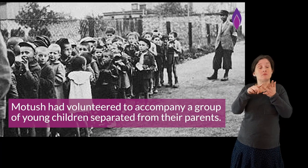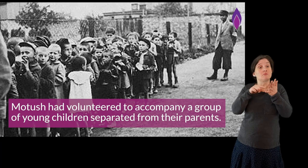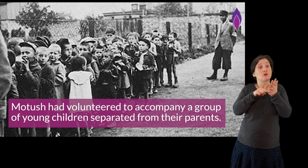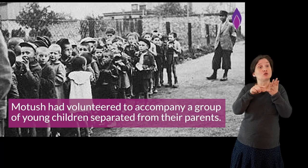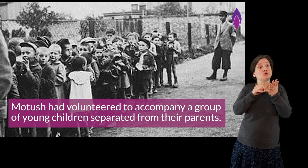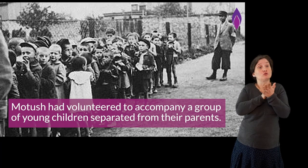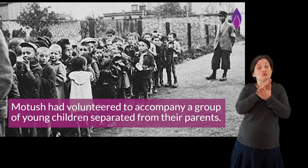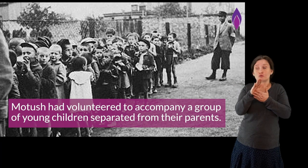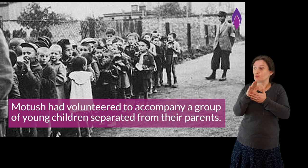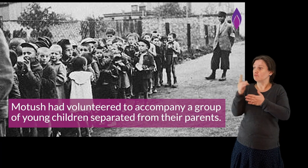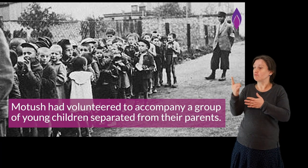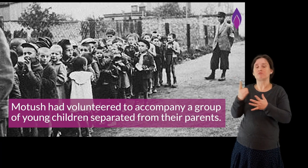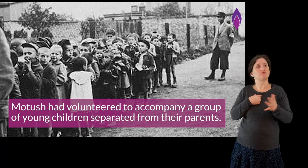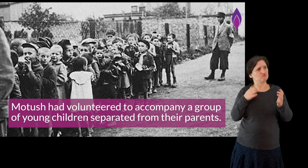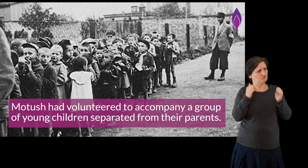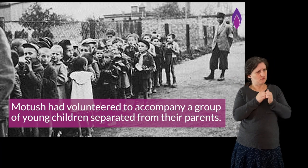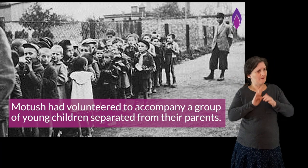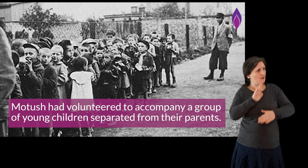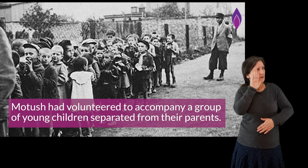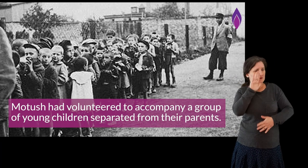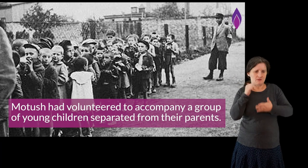Motush had volunteered to accompany a group of